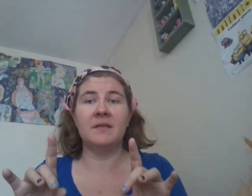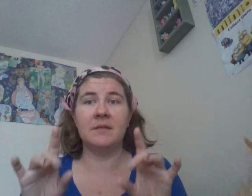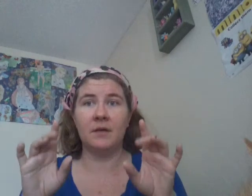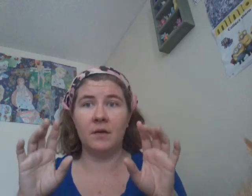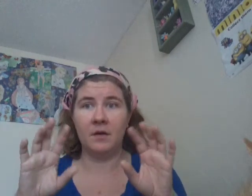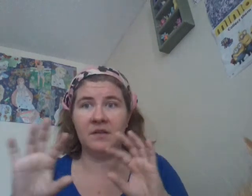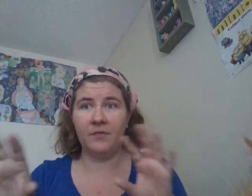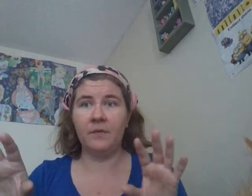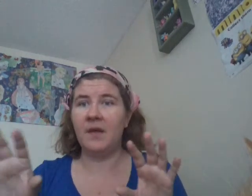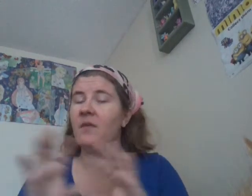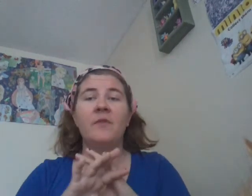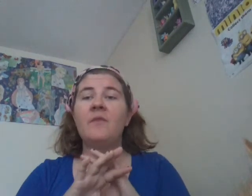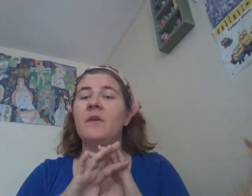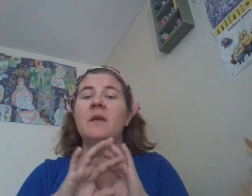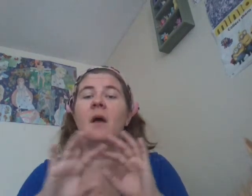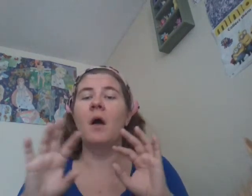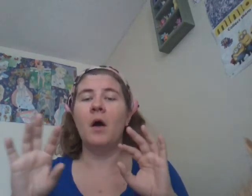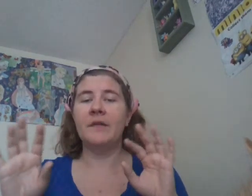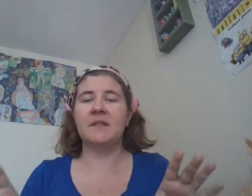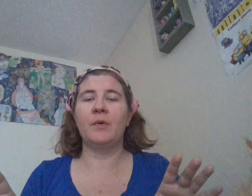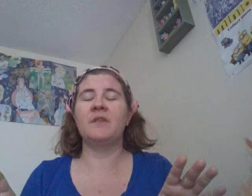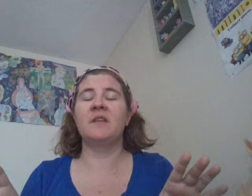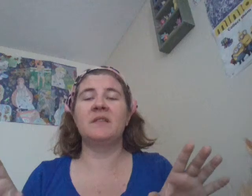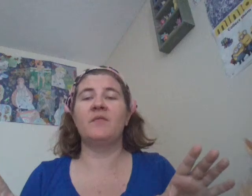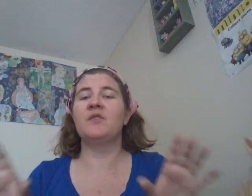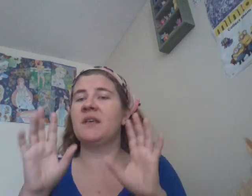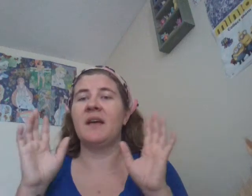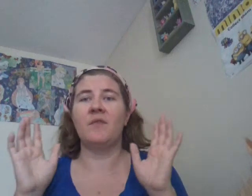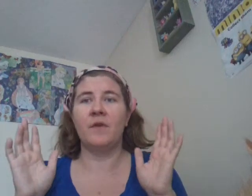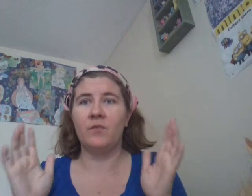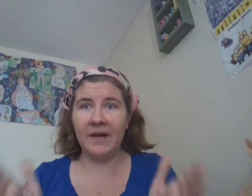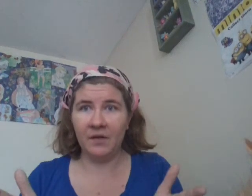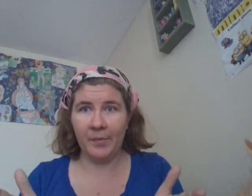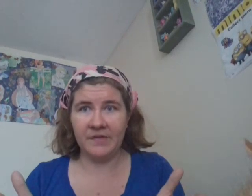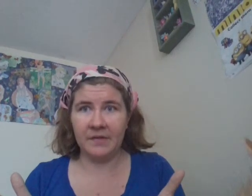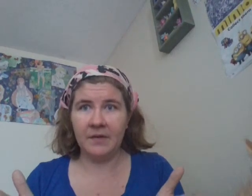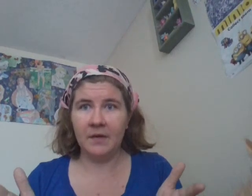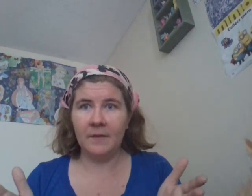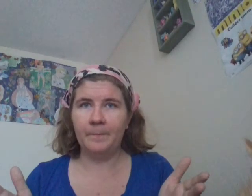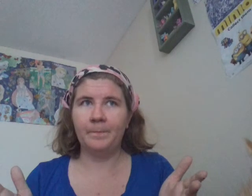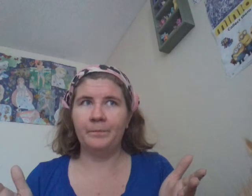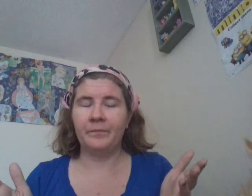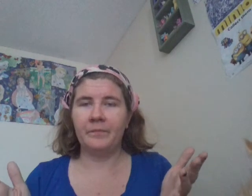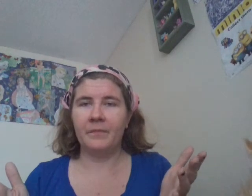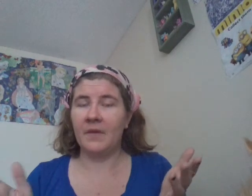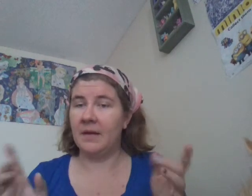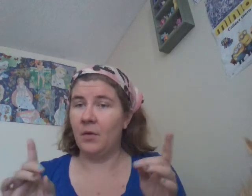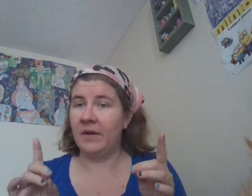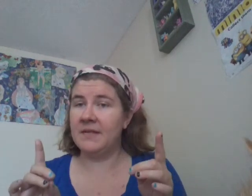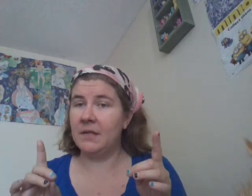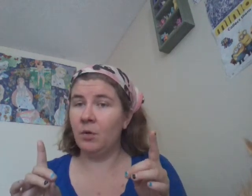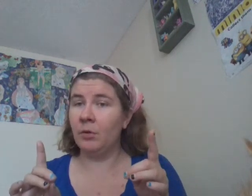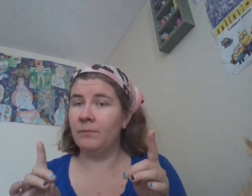because there are different, every autistic person is different, just like every regular person. Note, I didn't say normal.